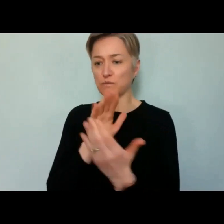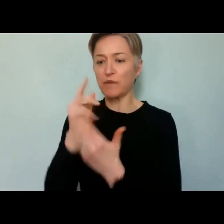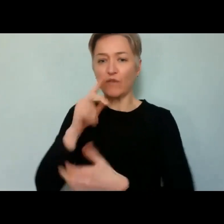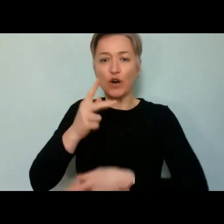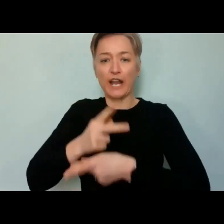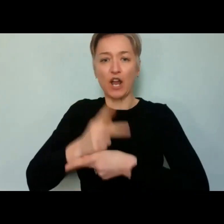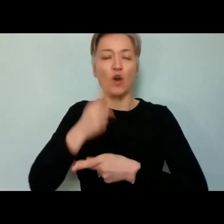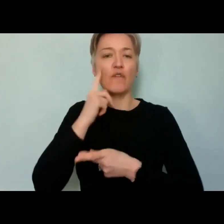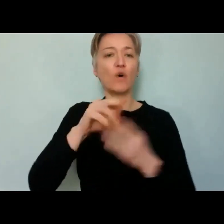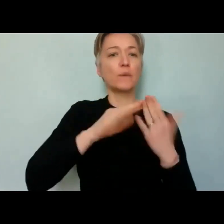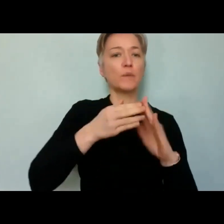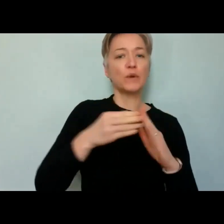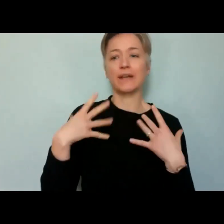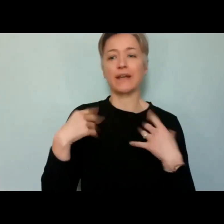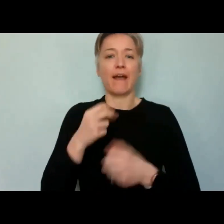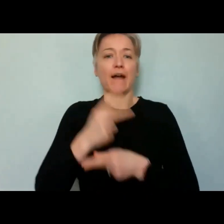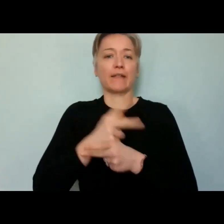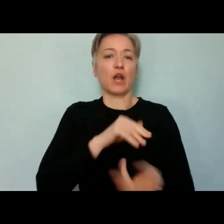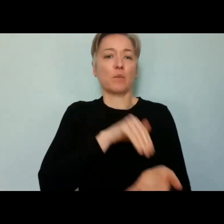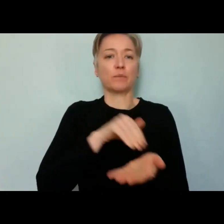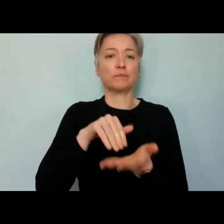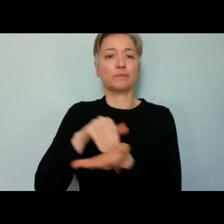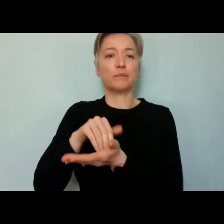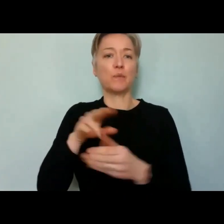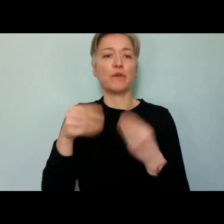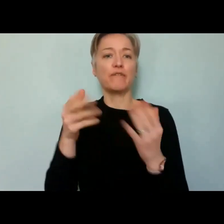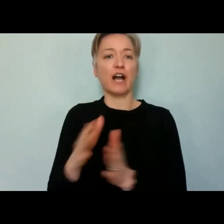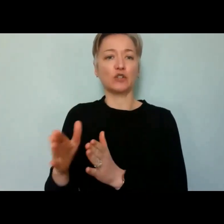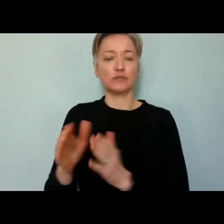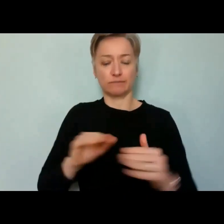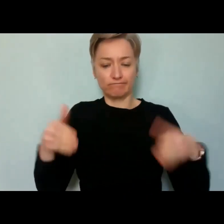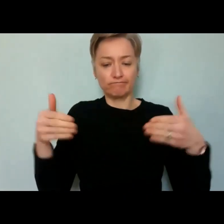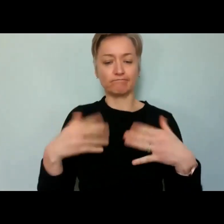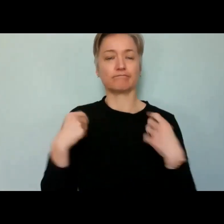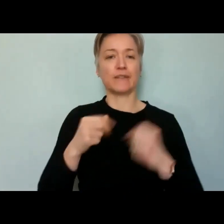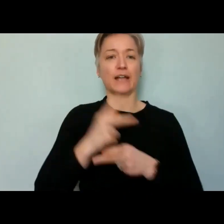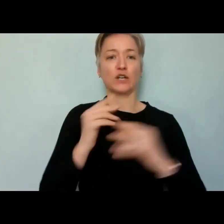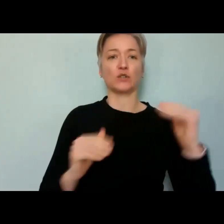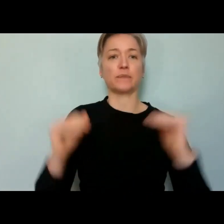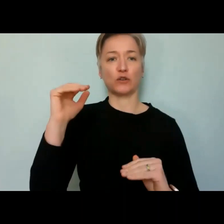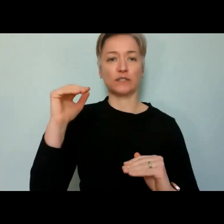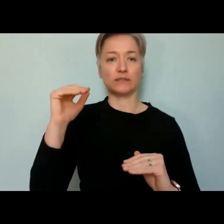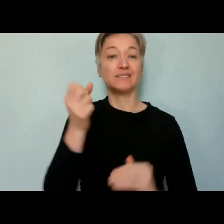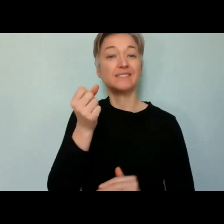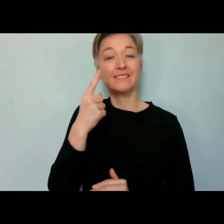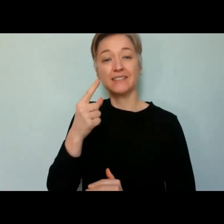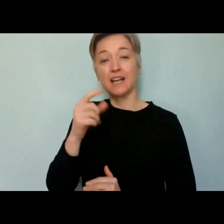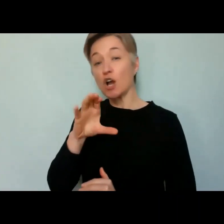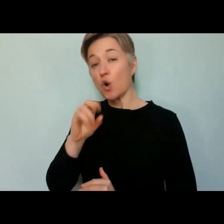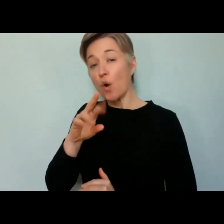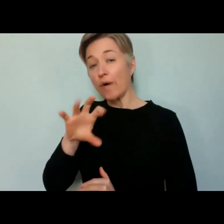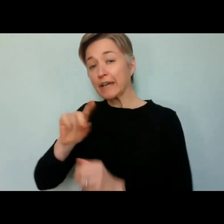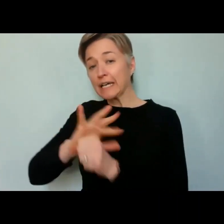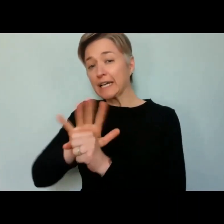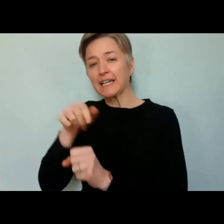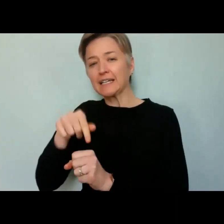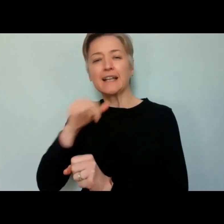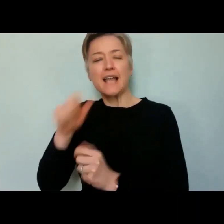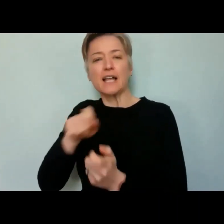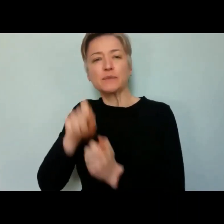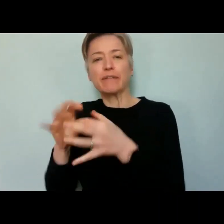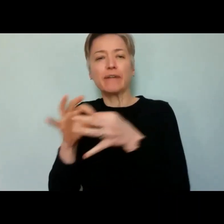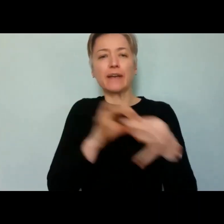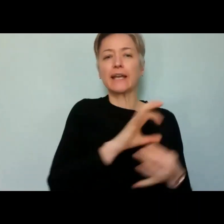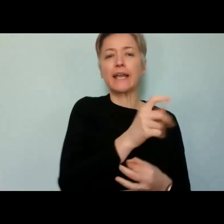healthcare providers, with a focus on health disparities. While COVID is not a cancer-specific topic, it